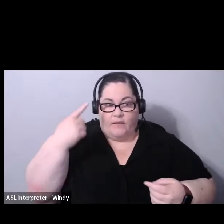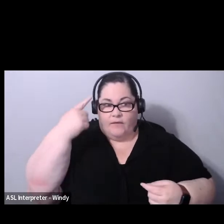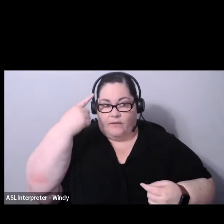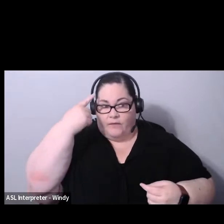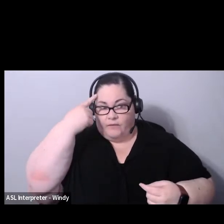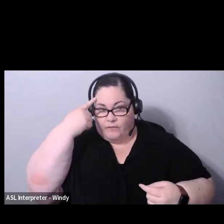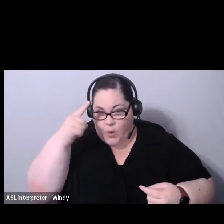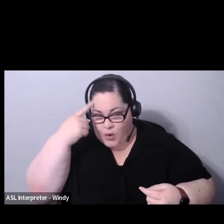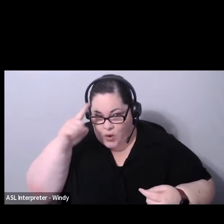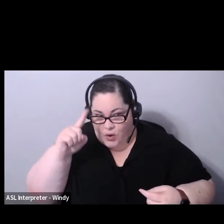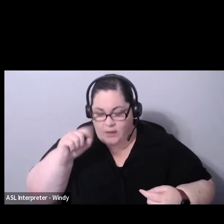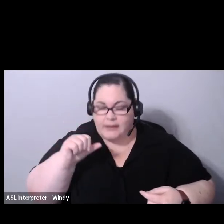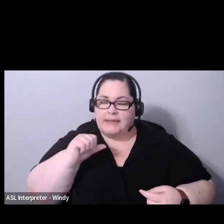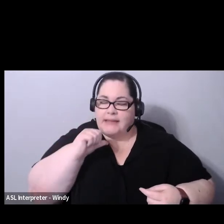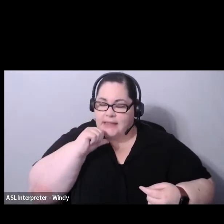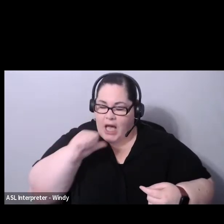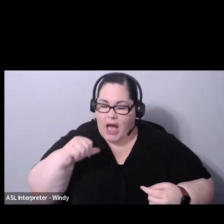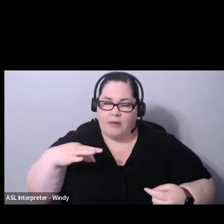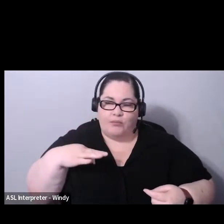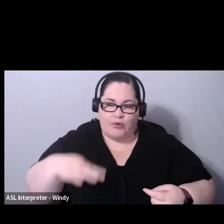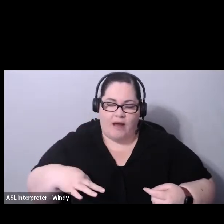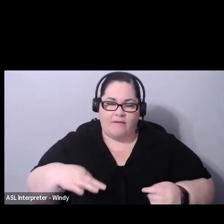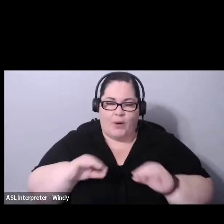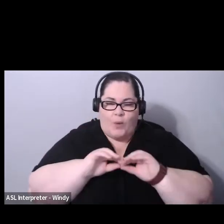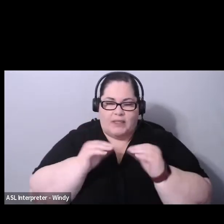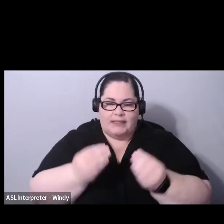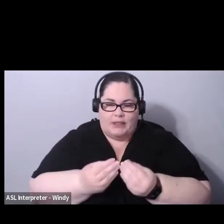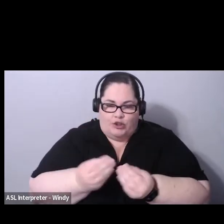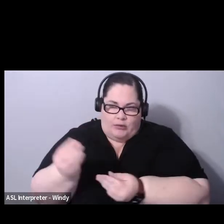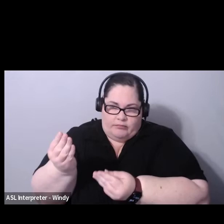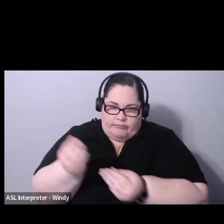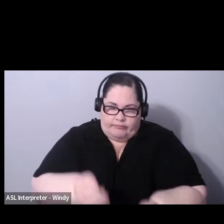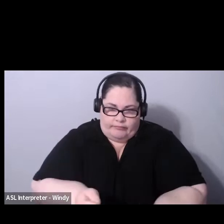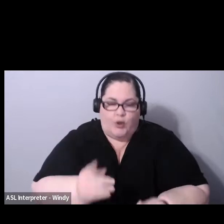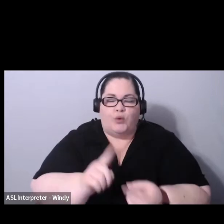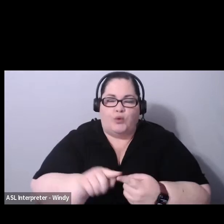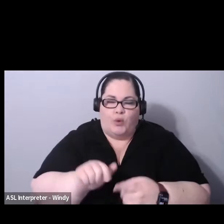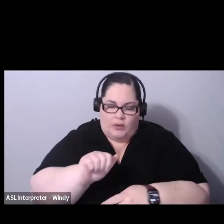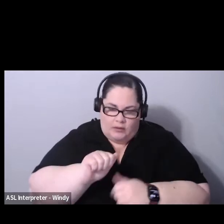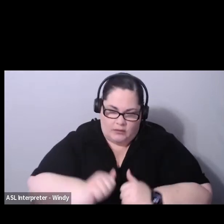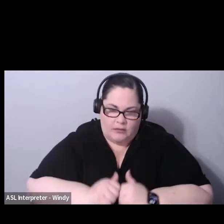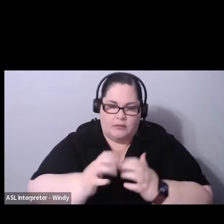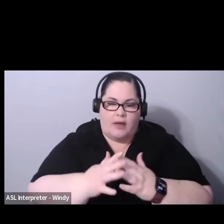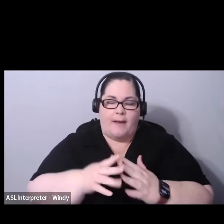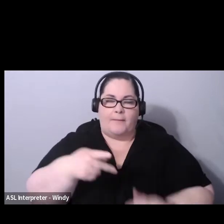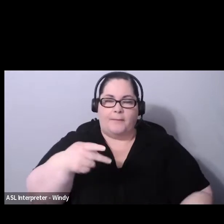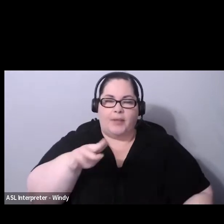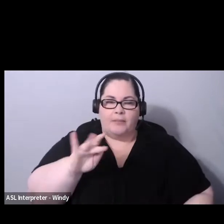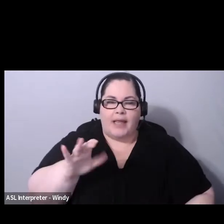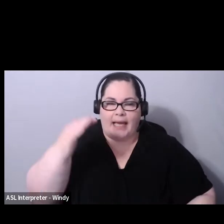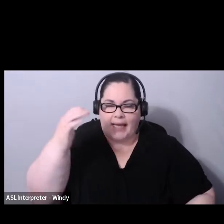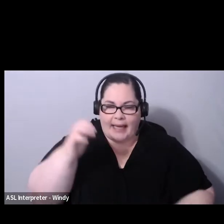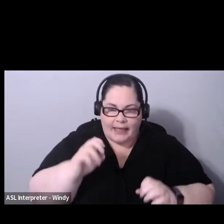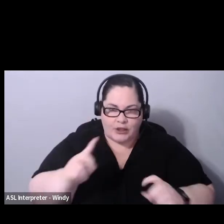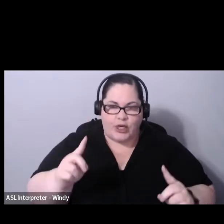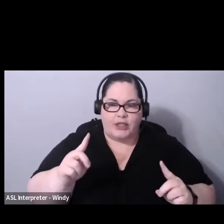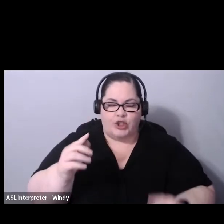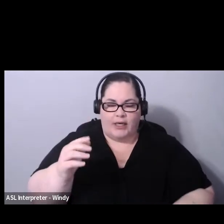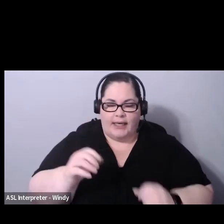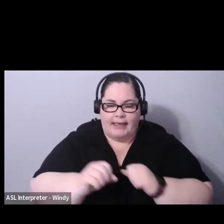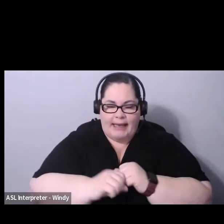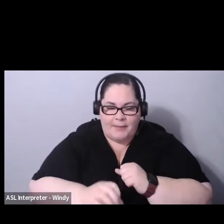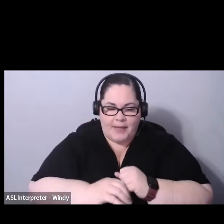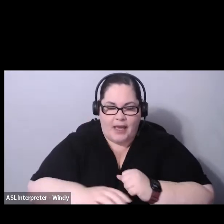nonprofit organization to implement a public education campaign on the awareness of Alzheimer's